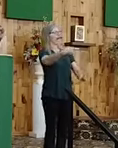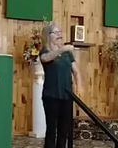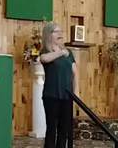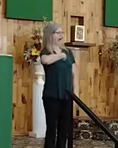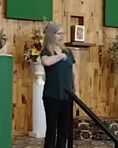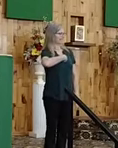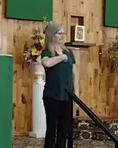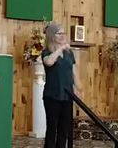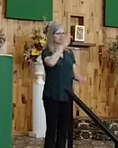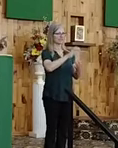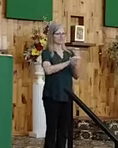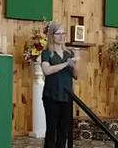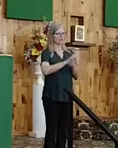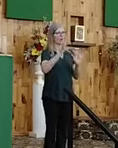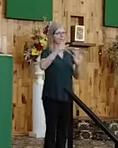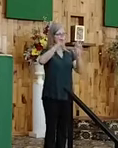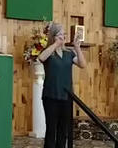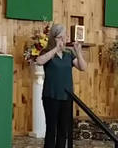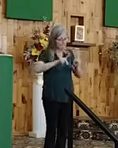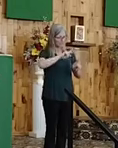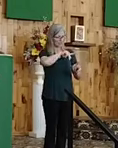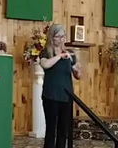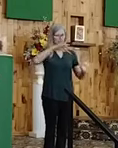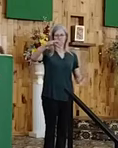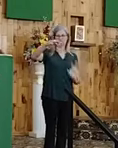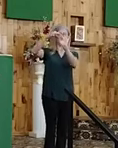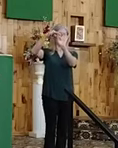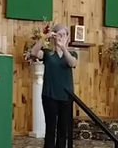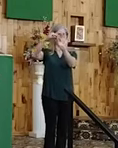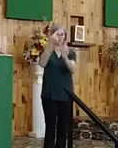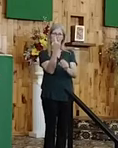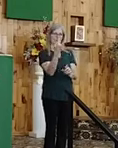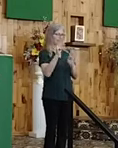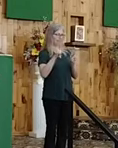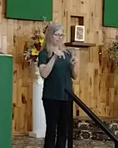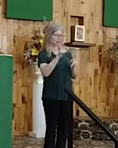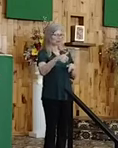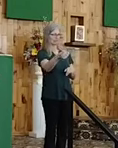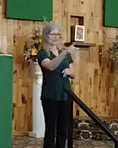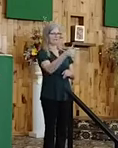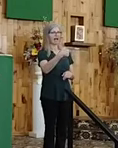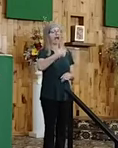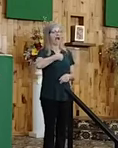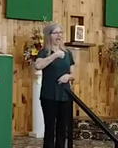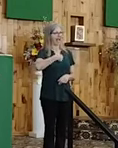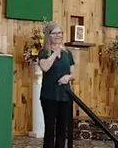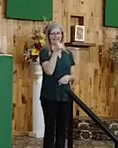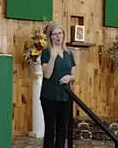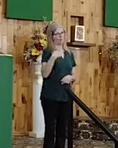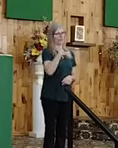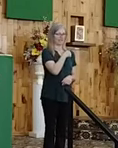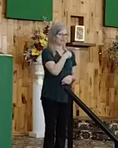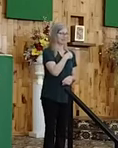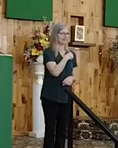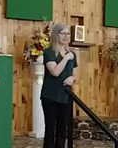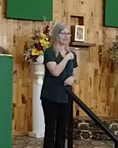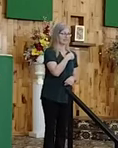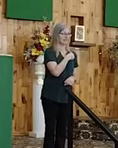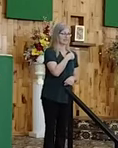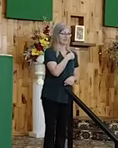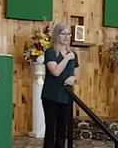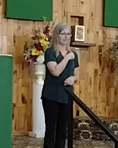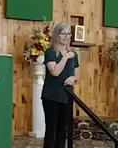personal relationship with Jesus Christ. You are responsible. You have to say, I, not we. But